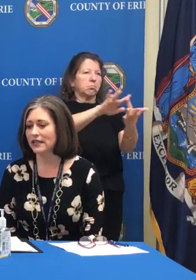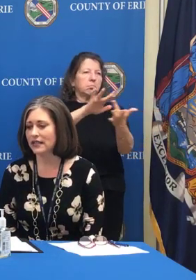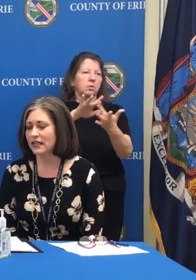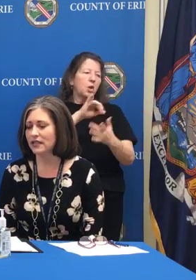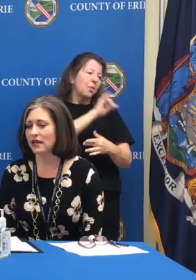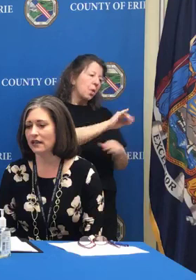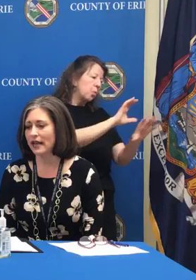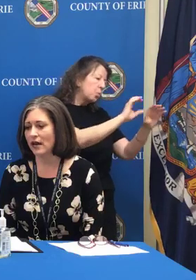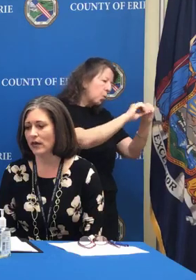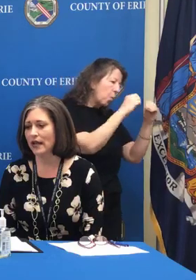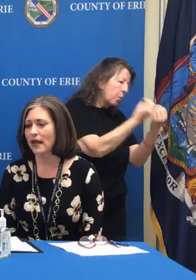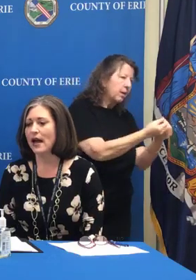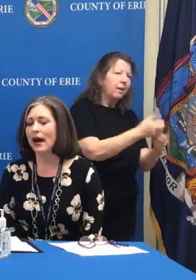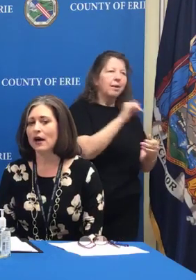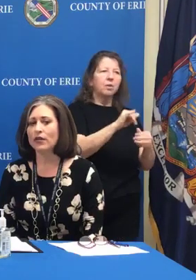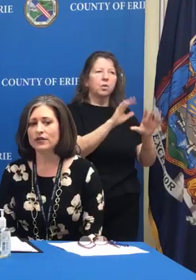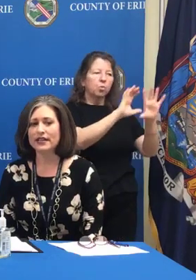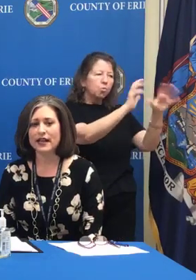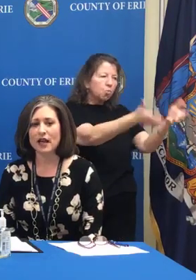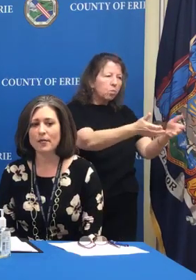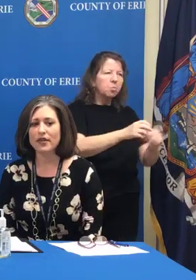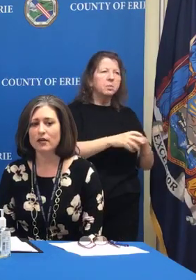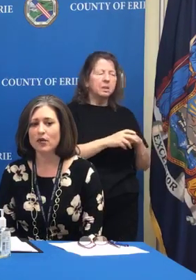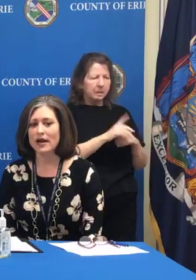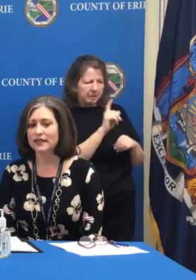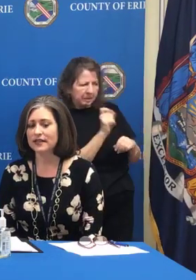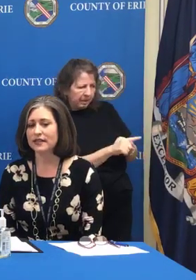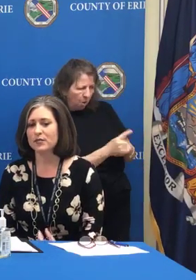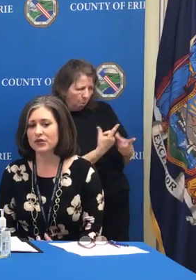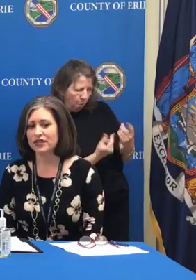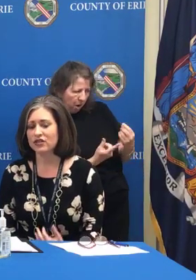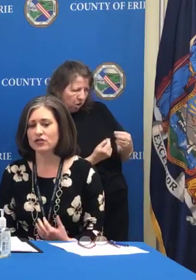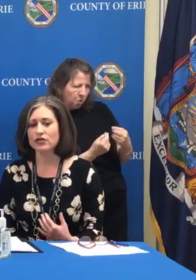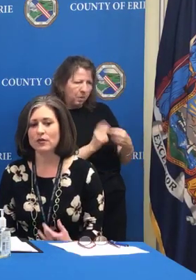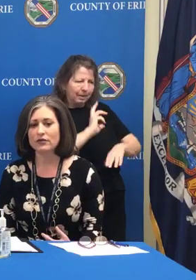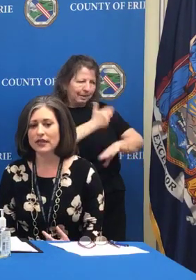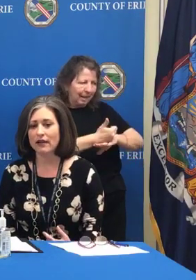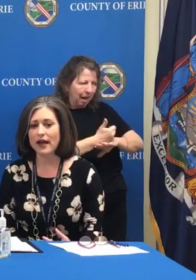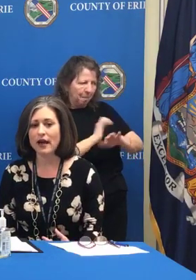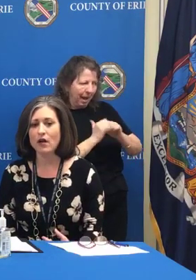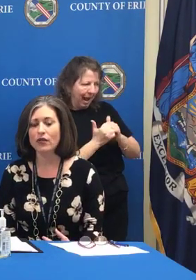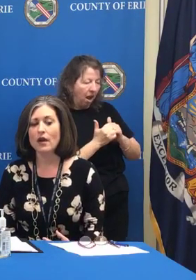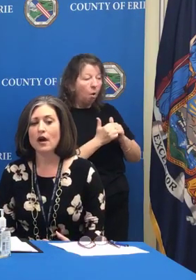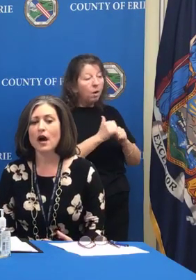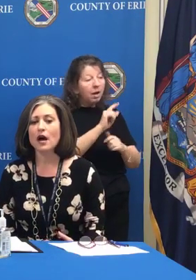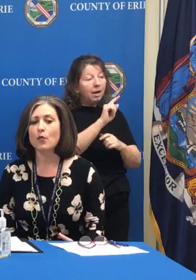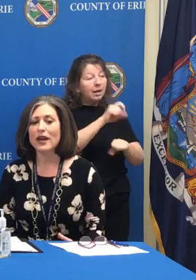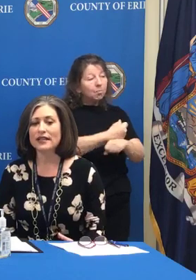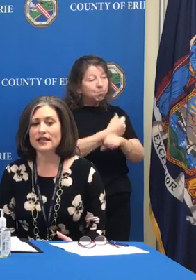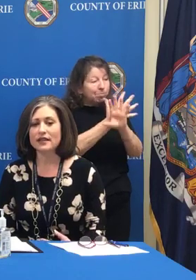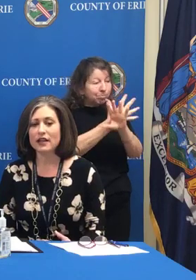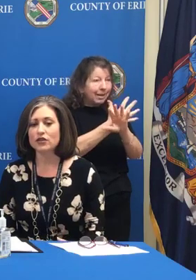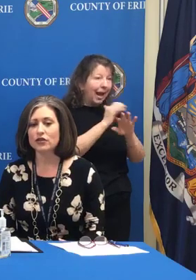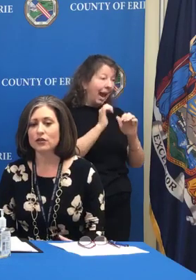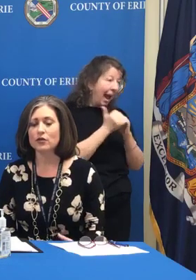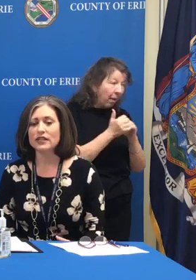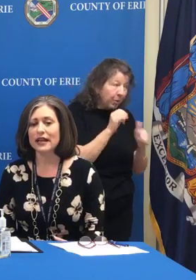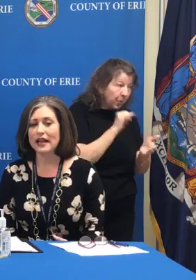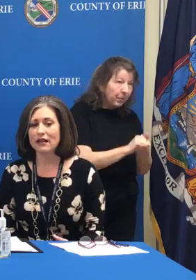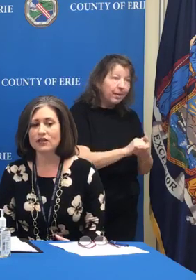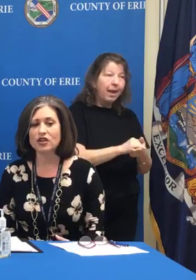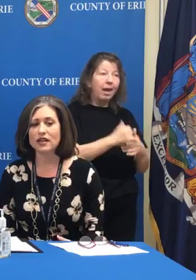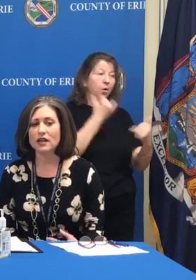health entities in the county, how they're setting up their processes and procedures around telehealth, ways that they could